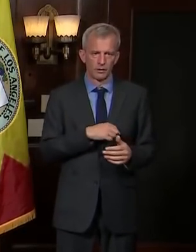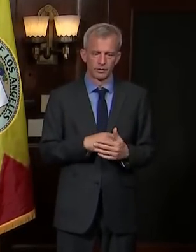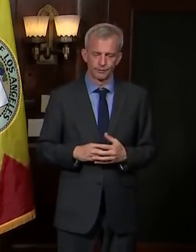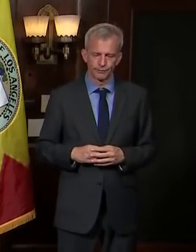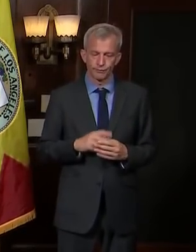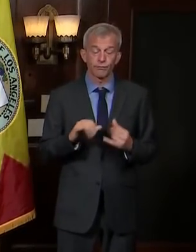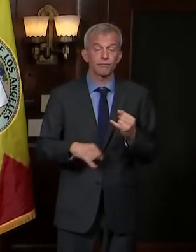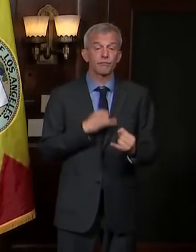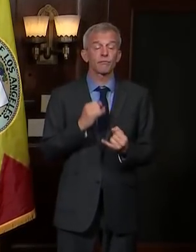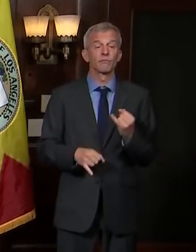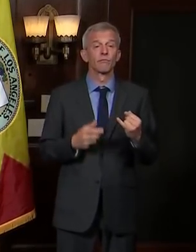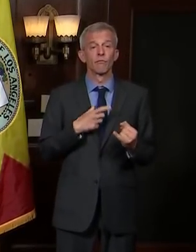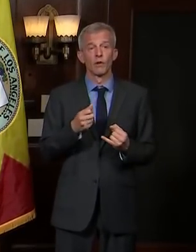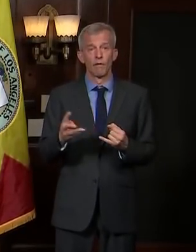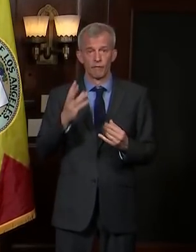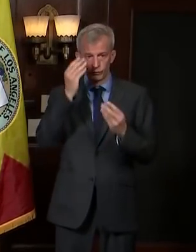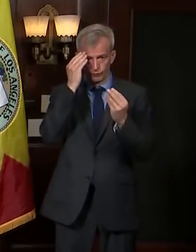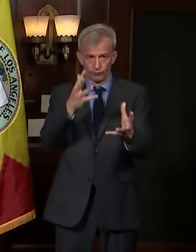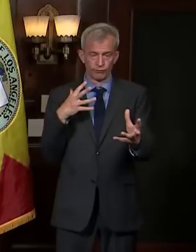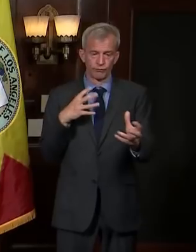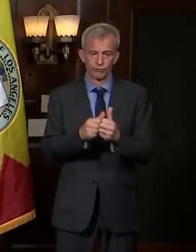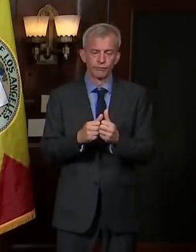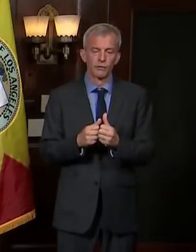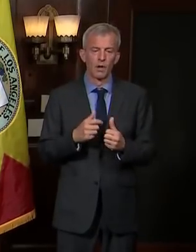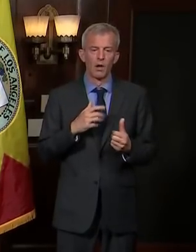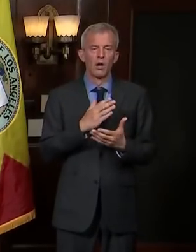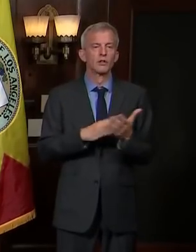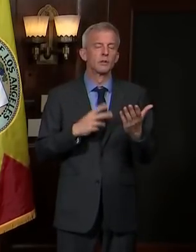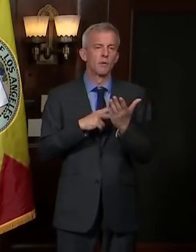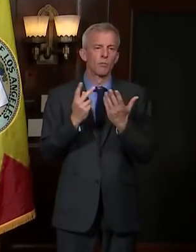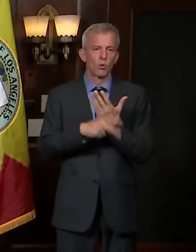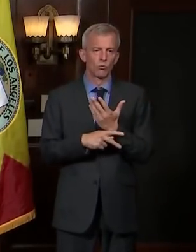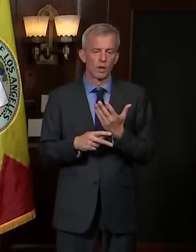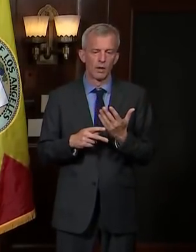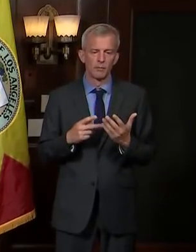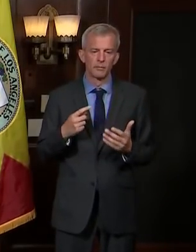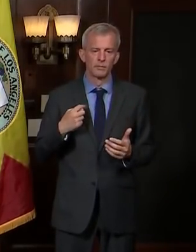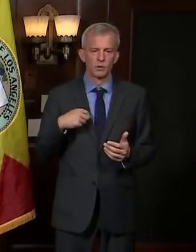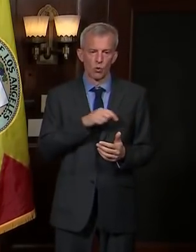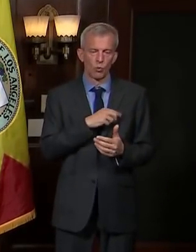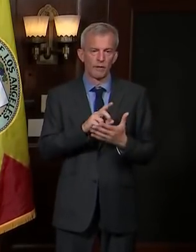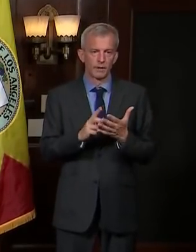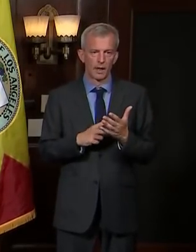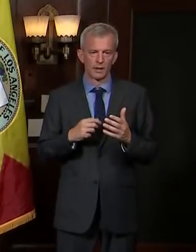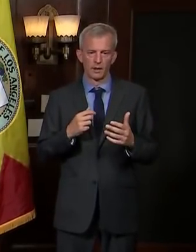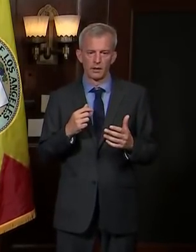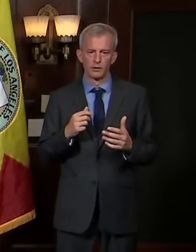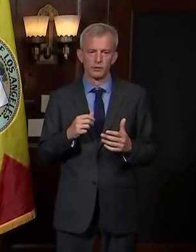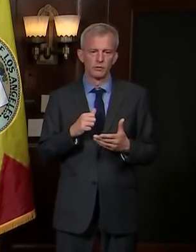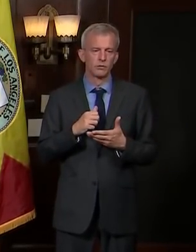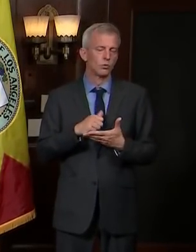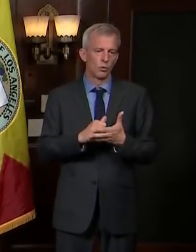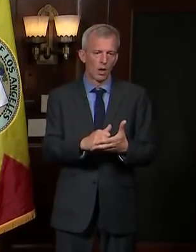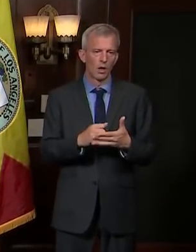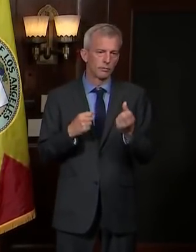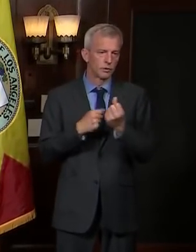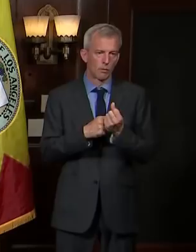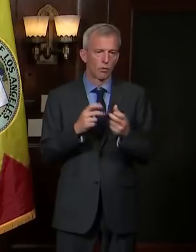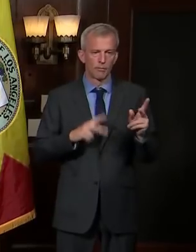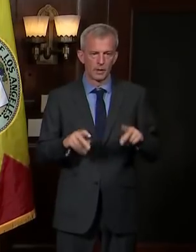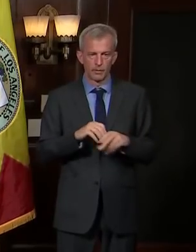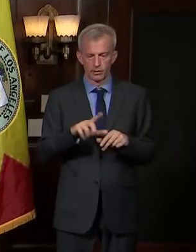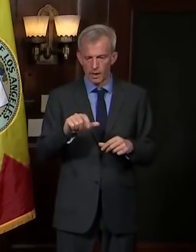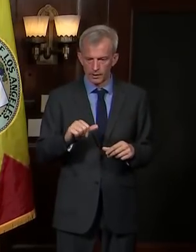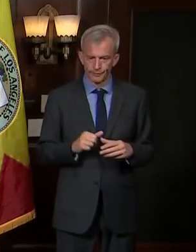some of the initiatives that are helping us meet the needs of all Angelenos during this crisis. We're doing everything in our power to help businesses weather